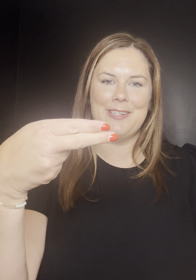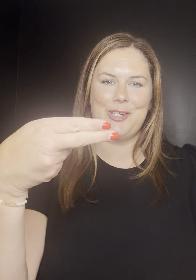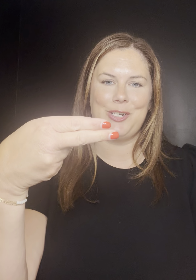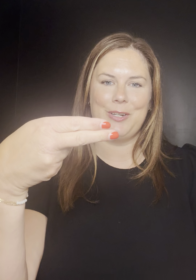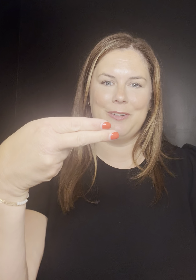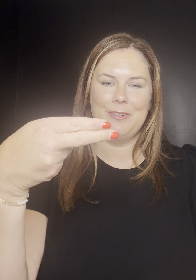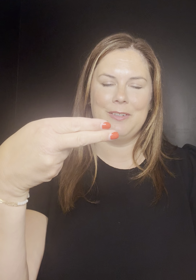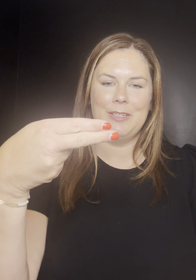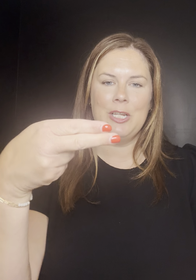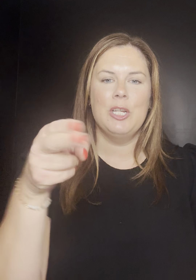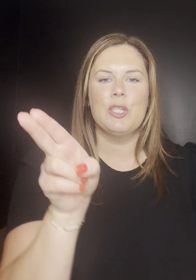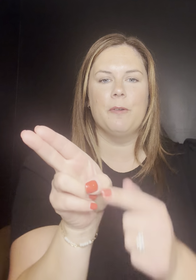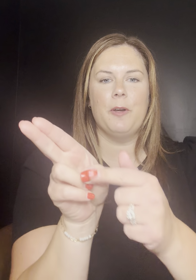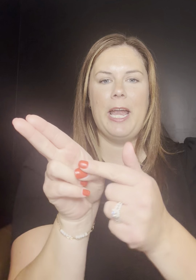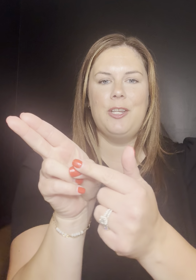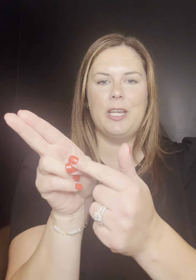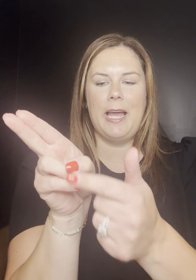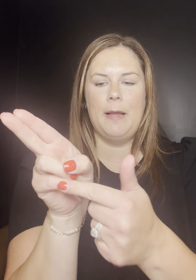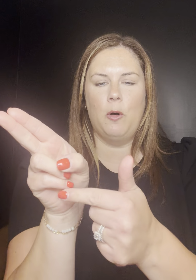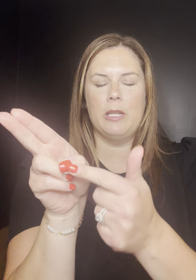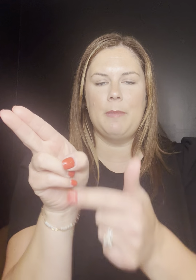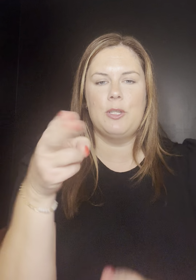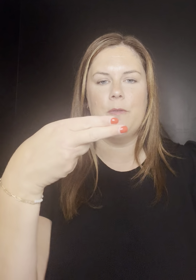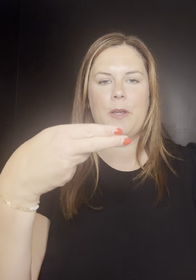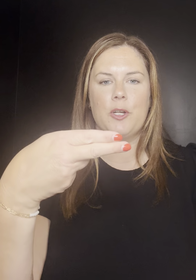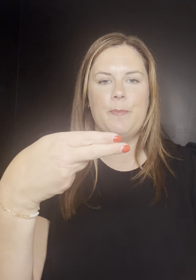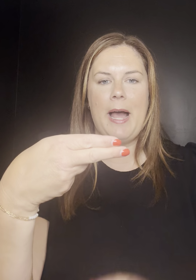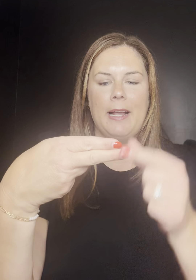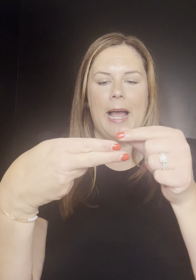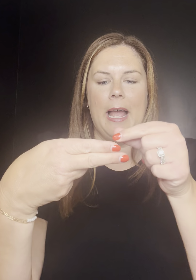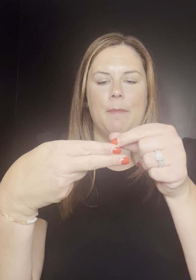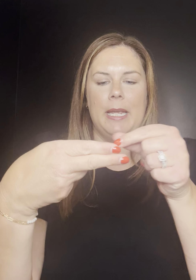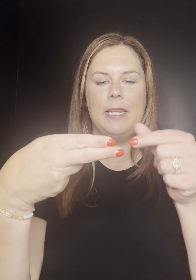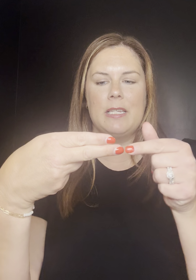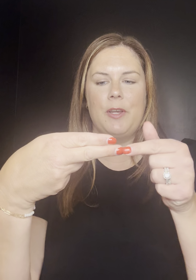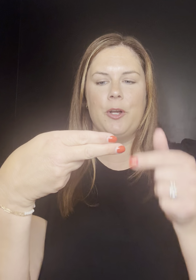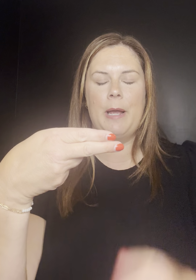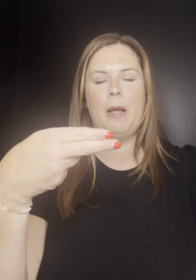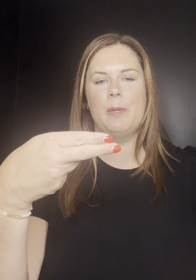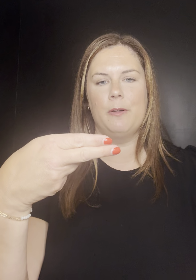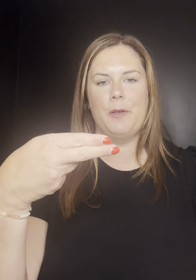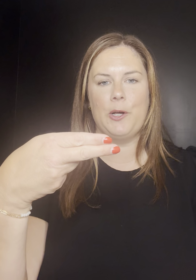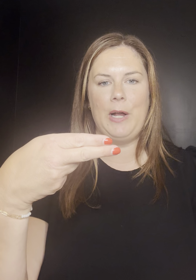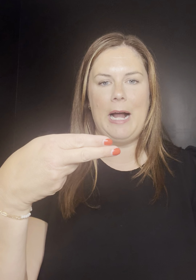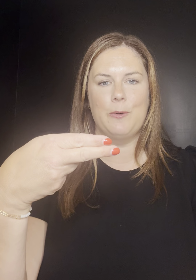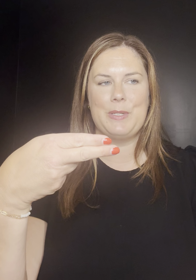H. So for H, again, I'm holding my two fingers back. I have my index finger and my middle finger out.